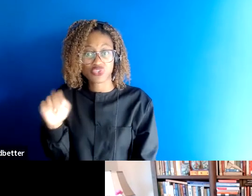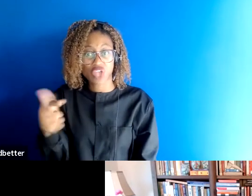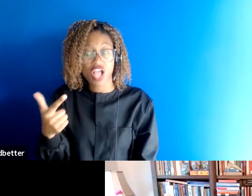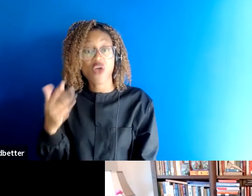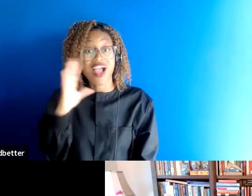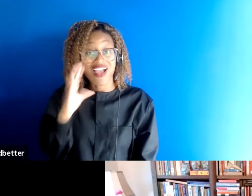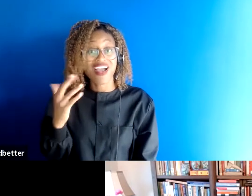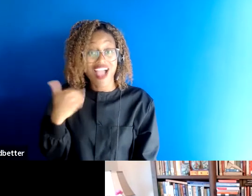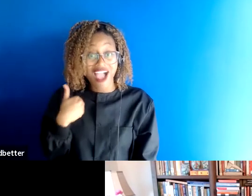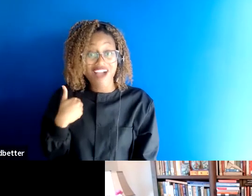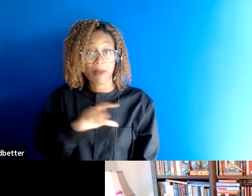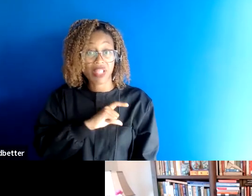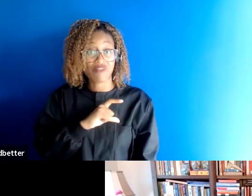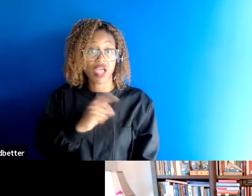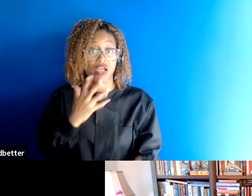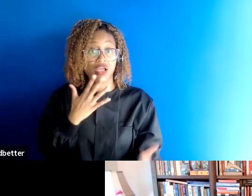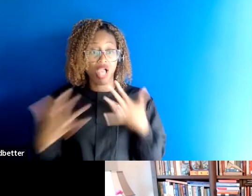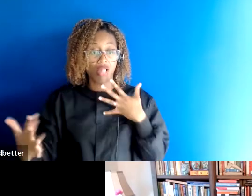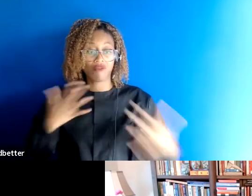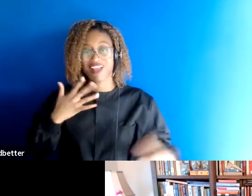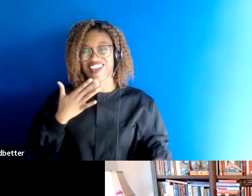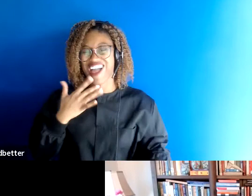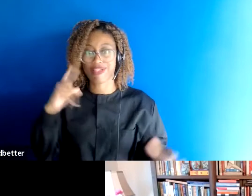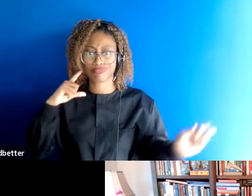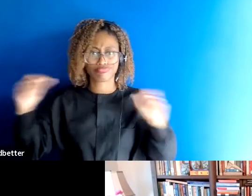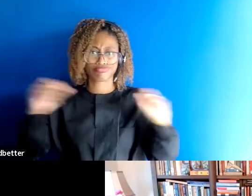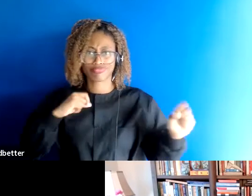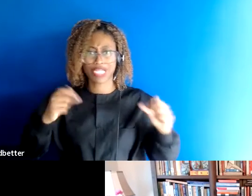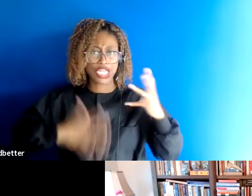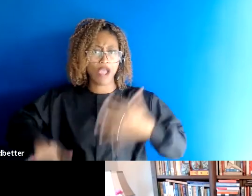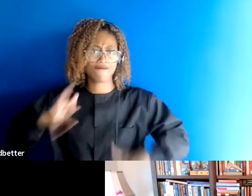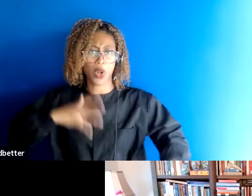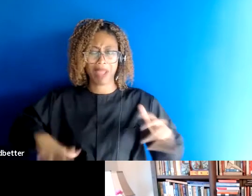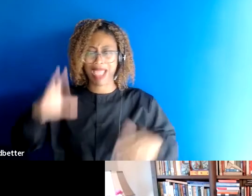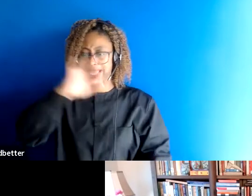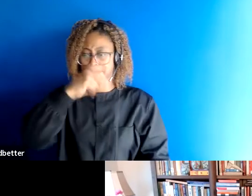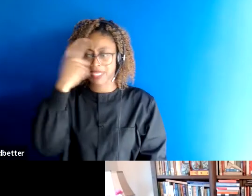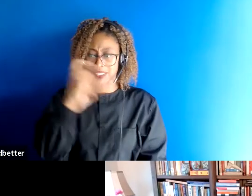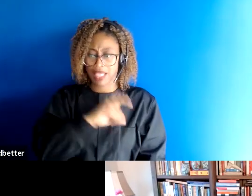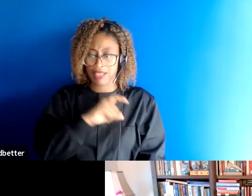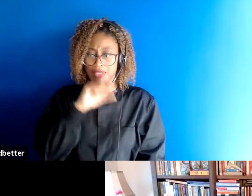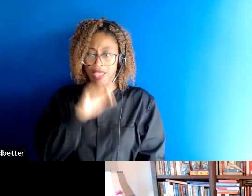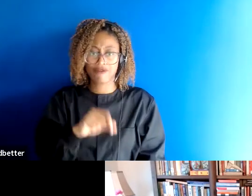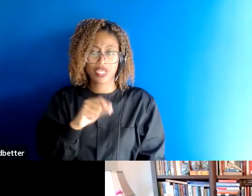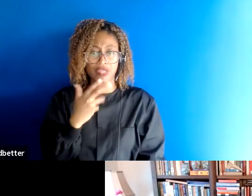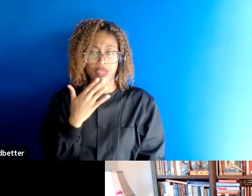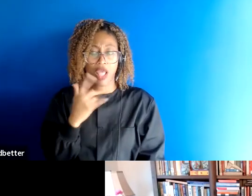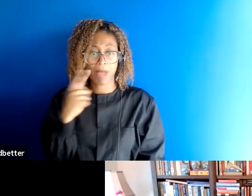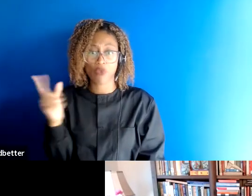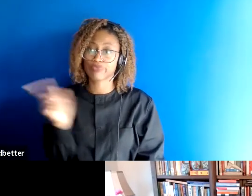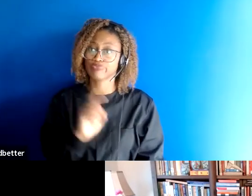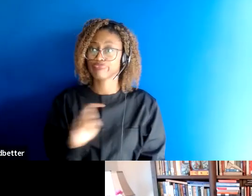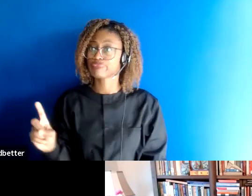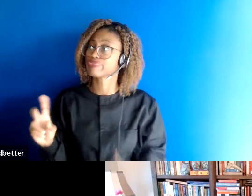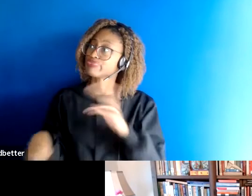officer with this colorful uniform because kids love color, I guess, who would patrol the school. But